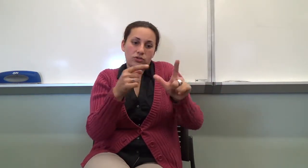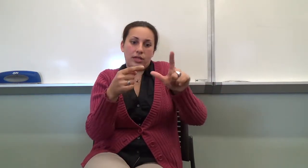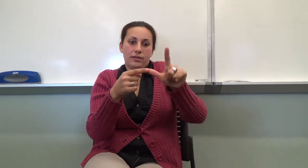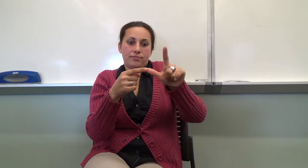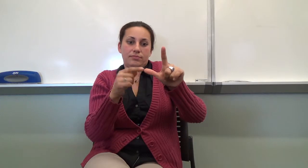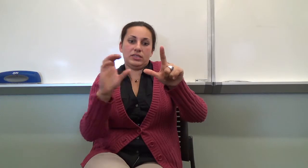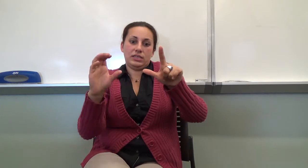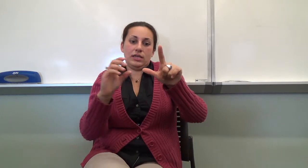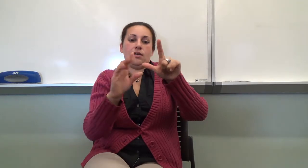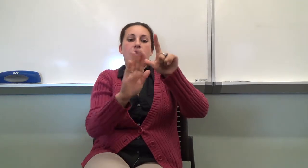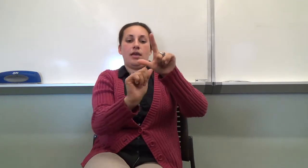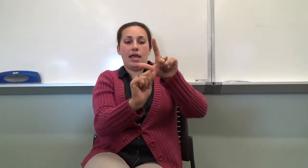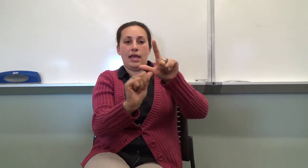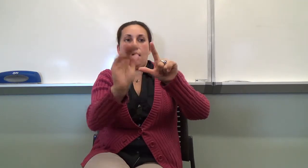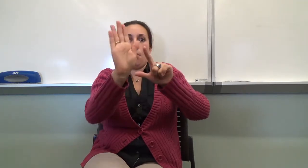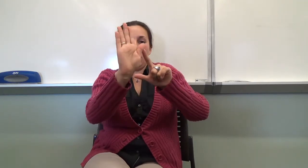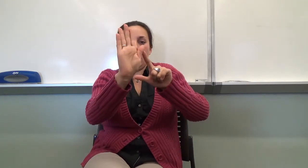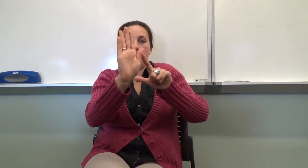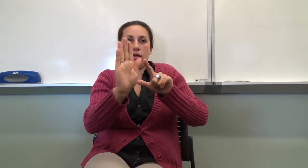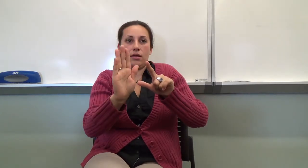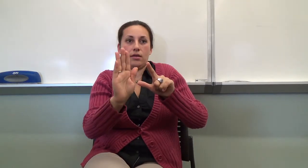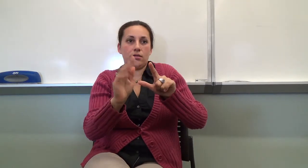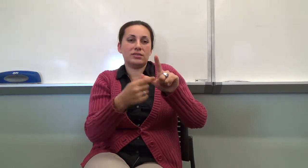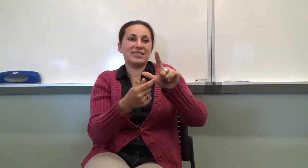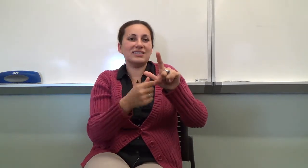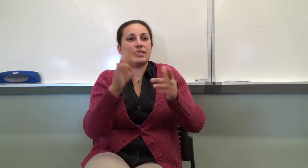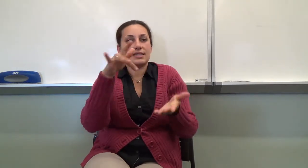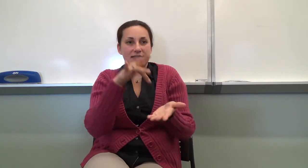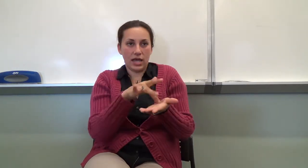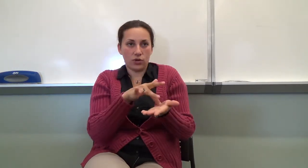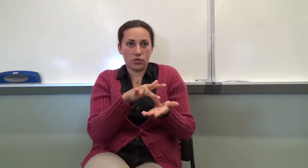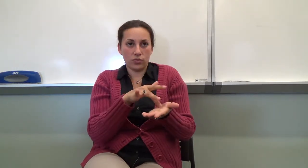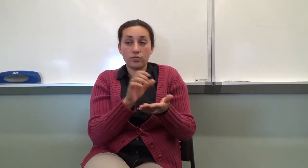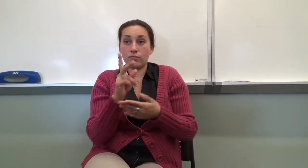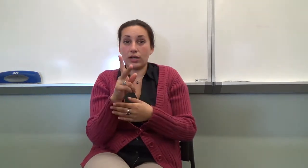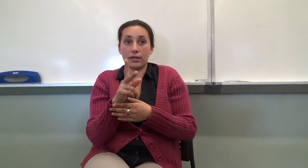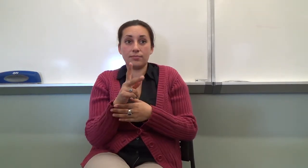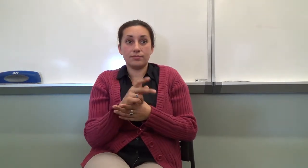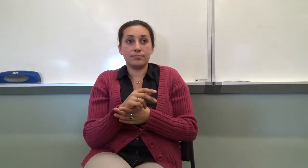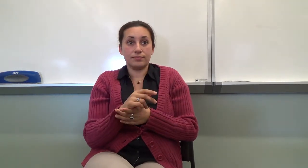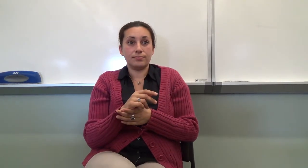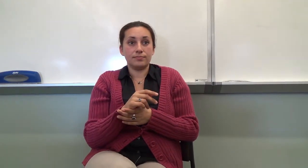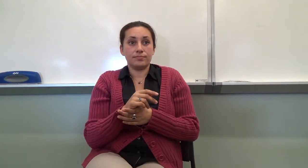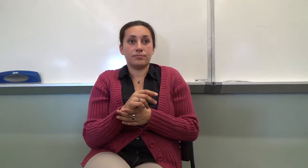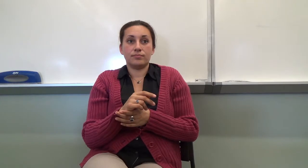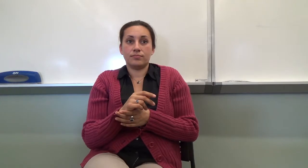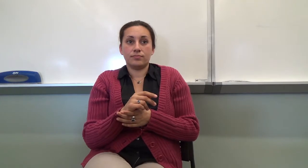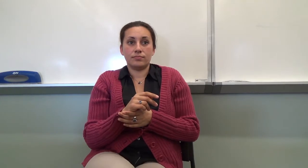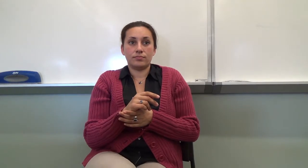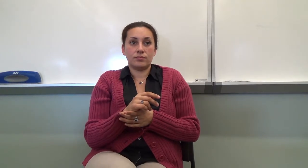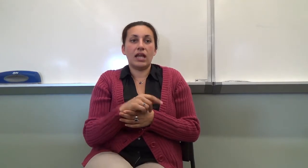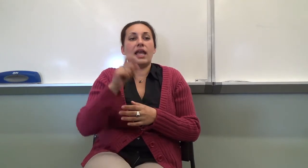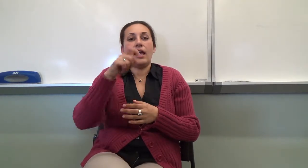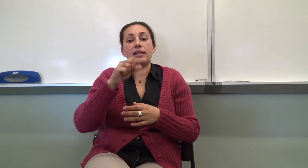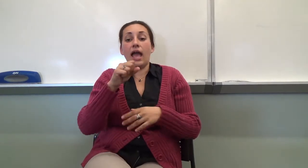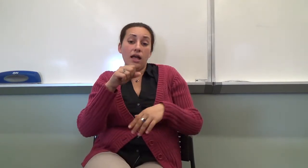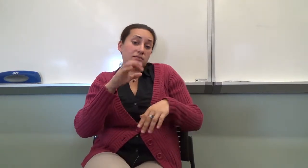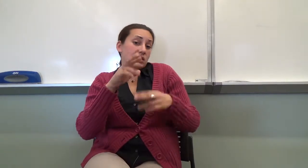There's another way to label these. Very often books will put this little curved arc in there, and then they'll call this something like X. It'll be a